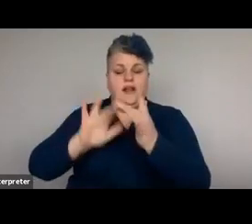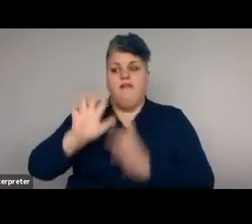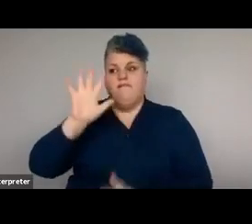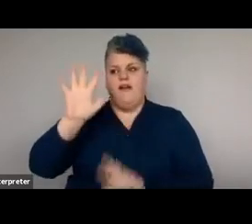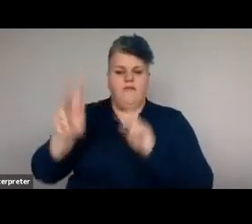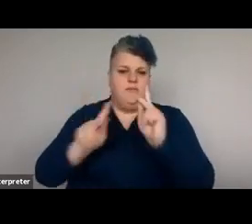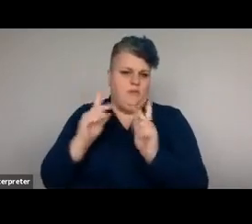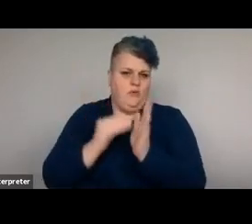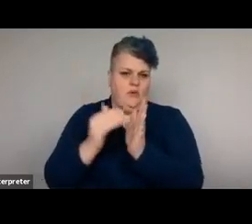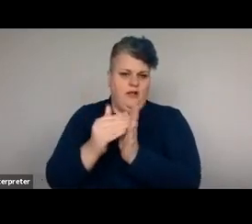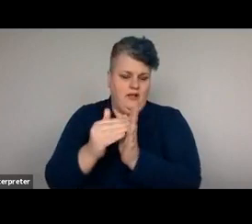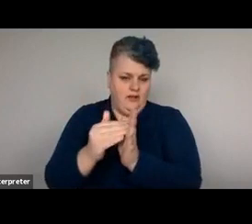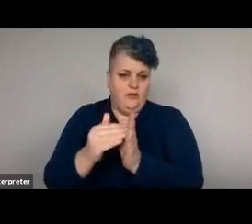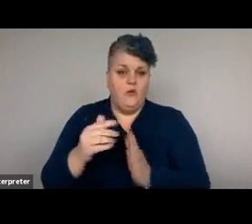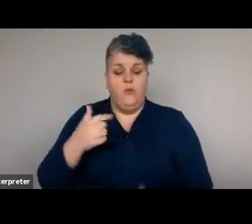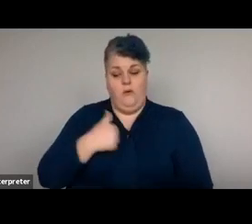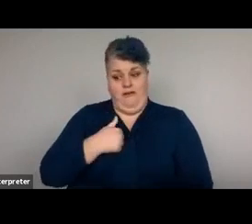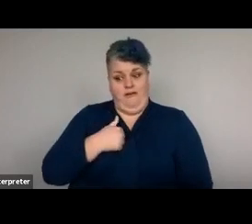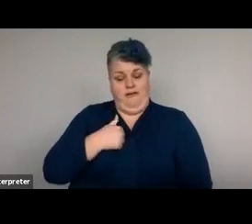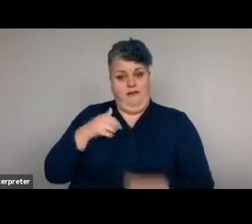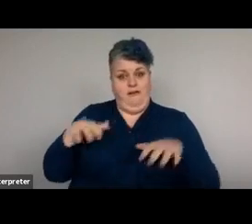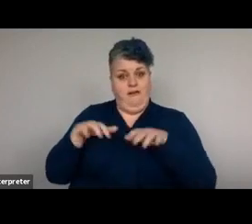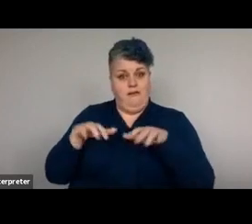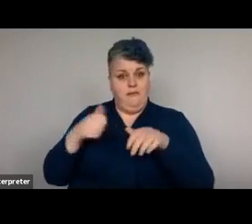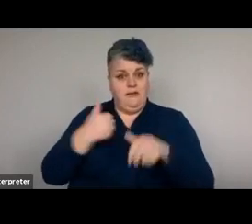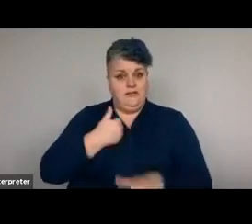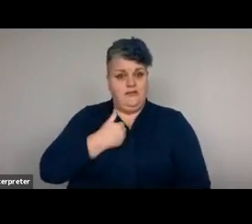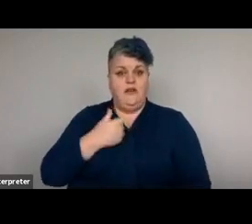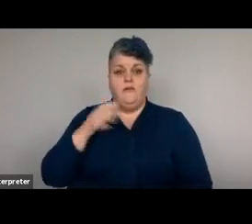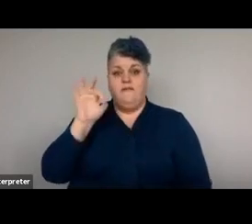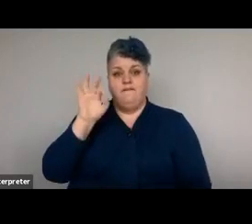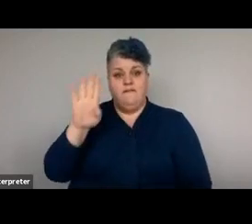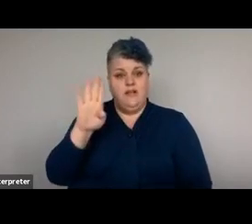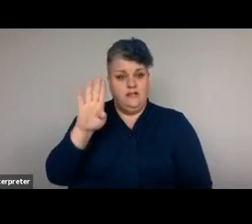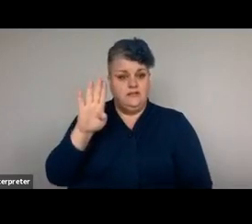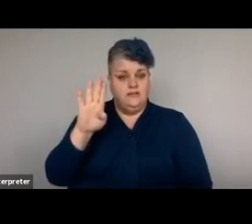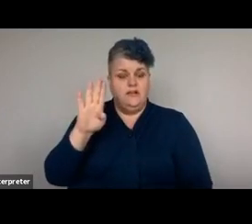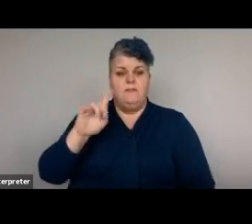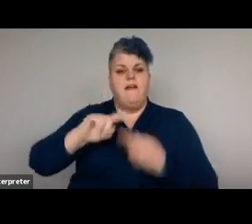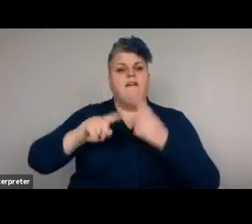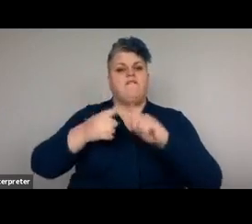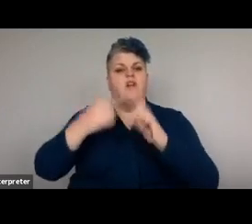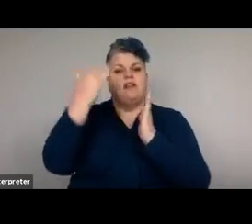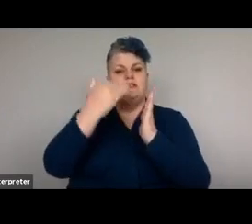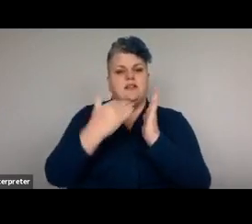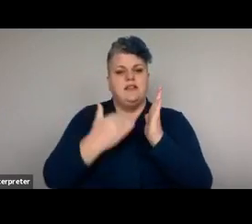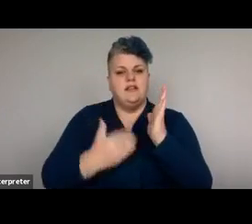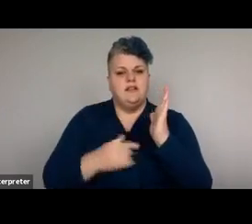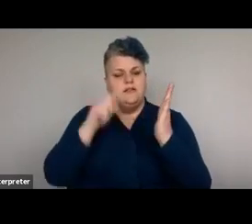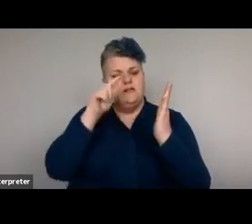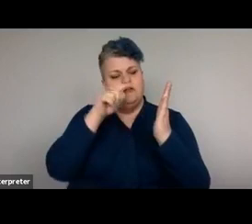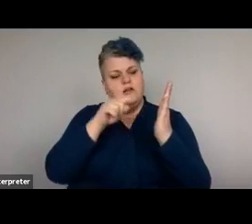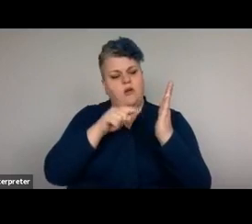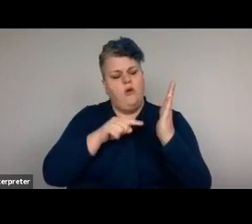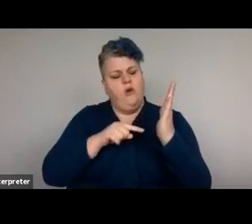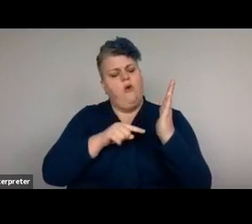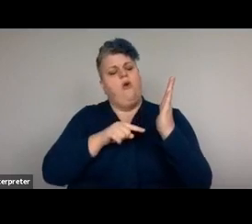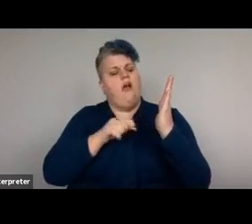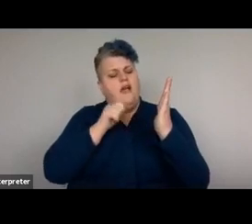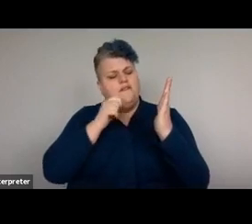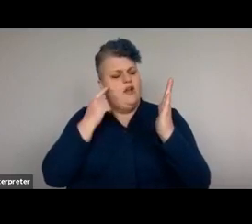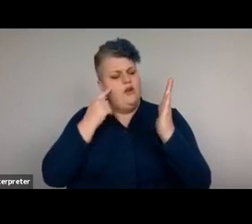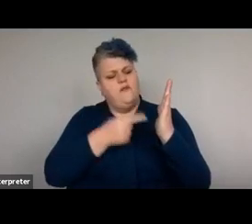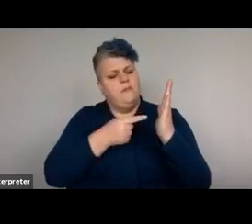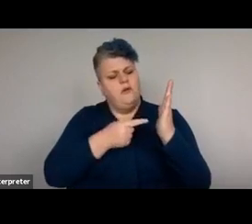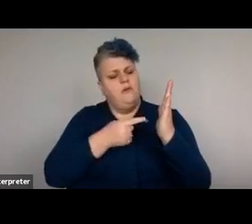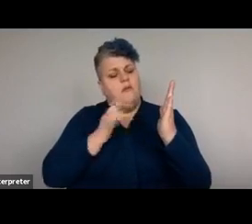you, one of the things I did was I went through my Facebook friends list, and if I hadn't heard from someone in a while, then I